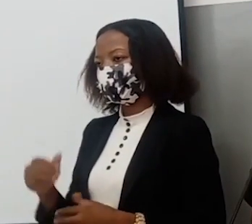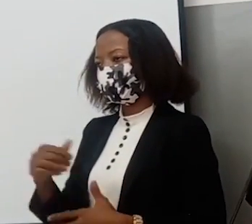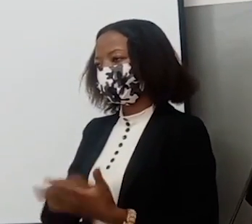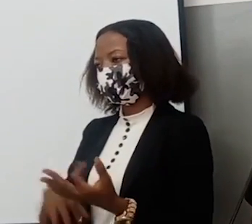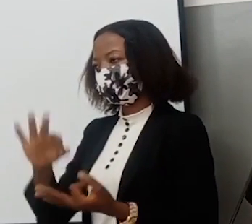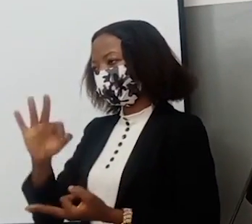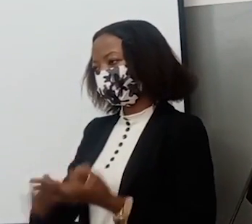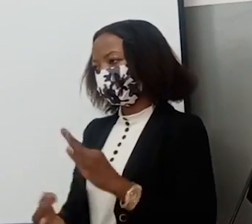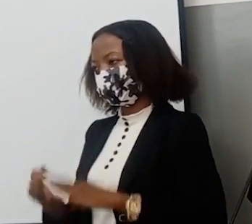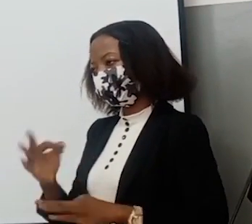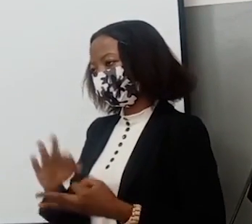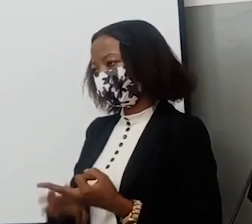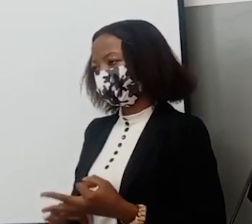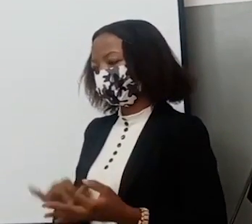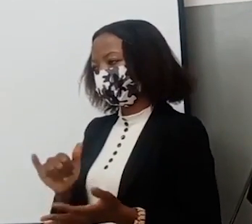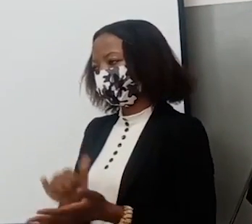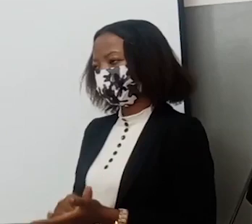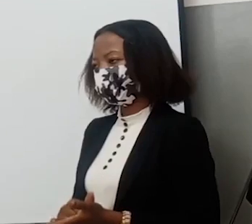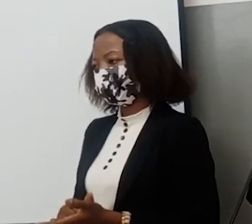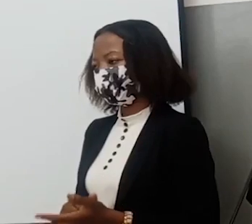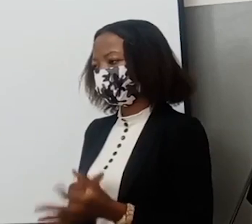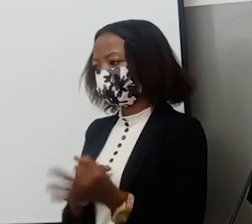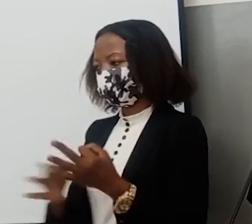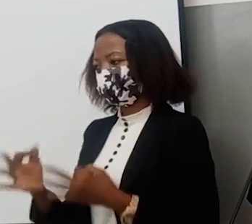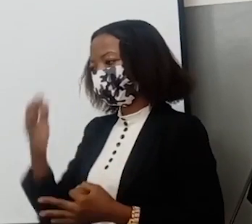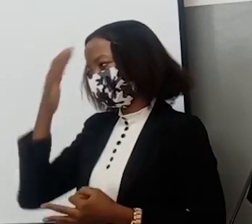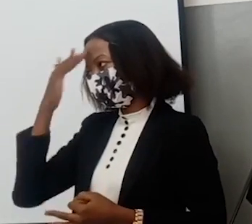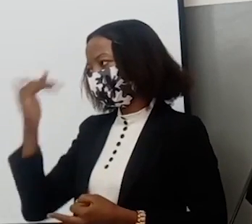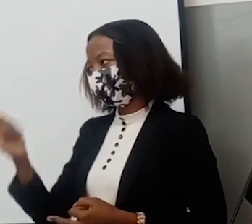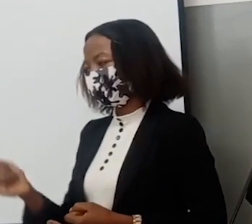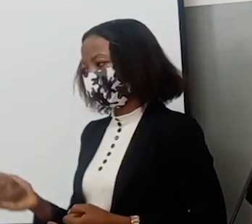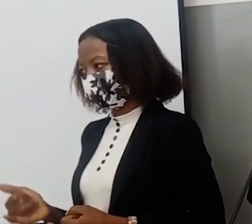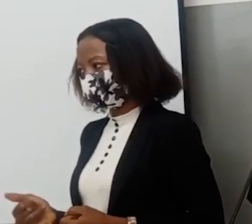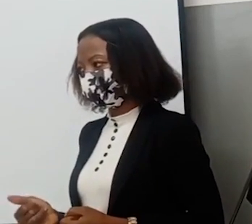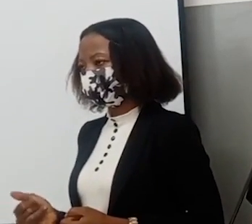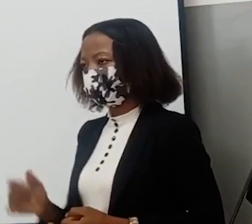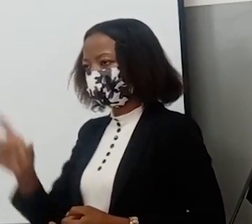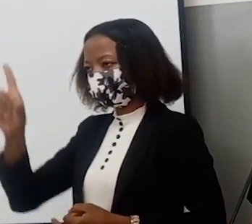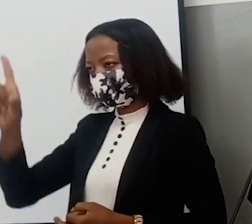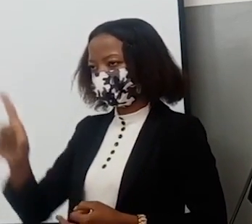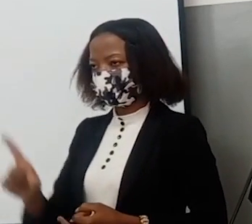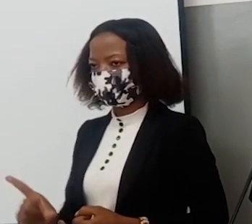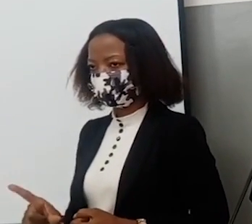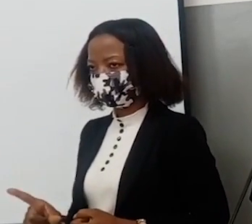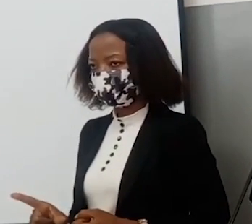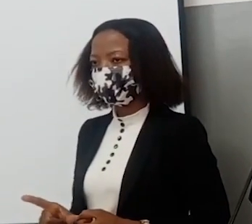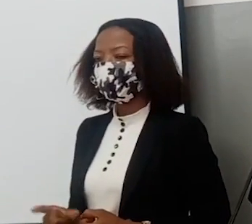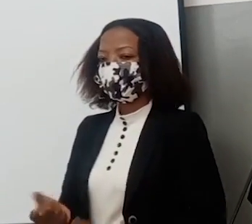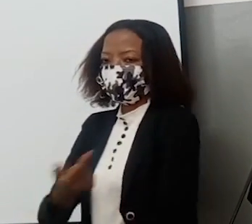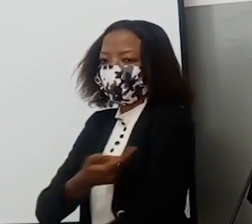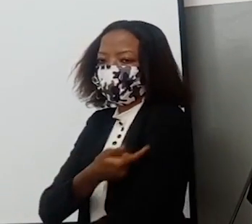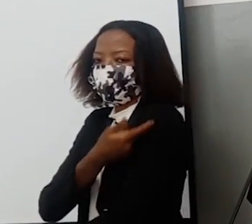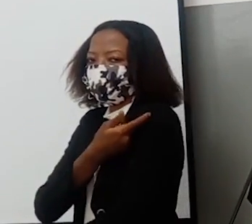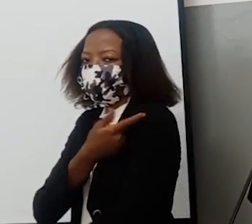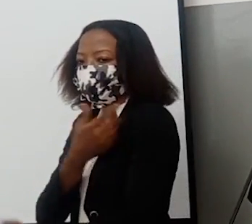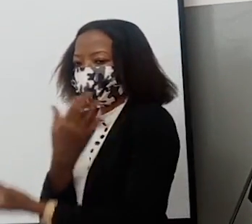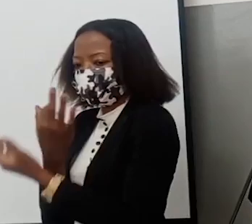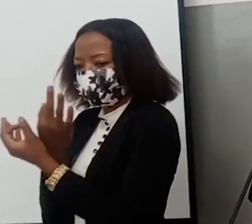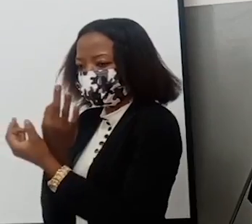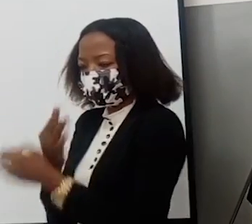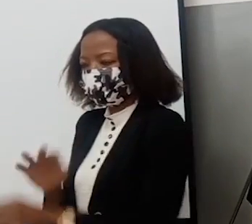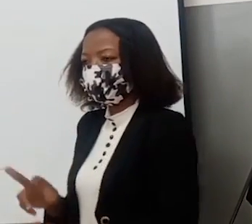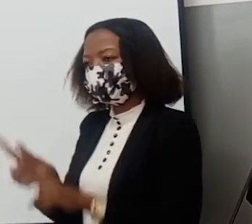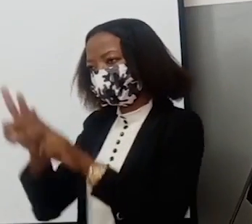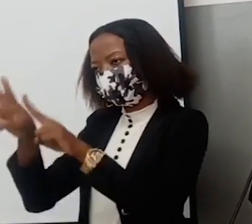area. And that would explain why we have now run short of the AstraZeneca vaccine. And we